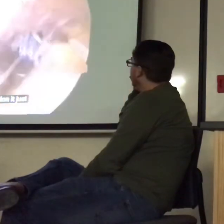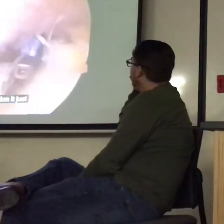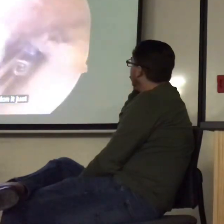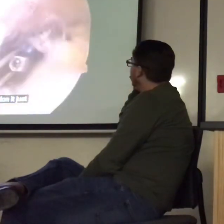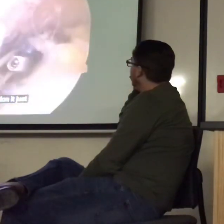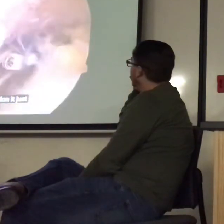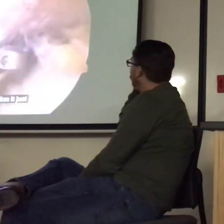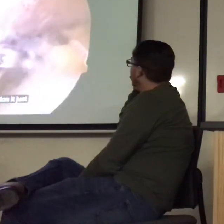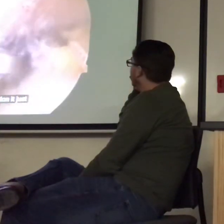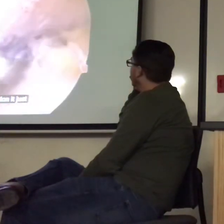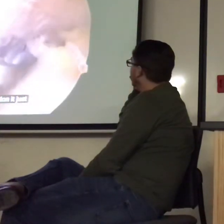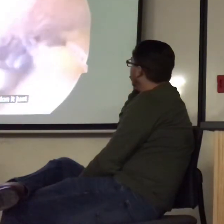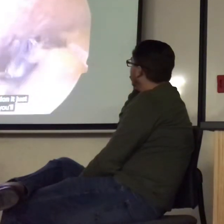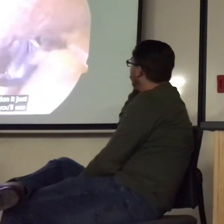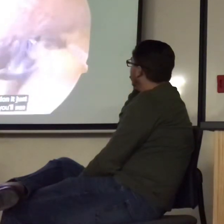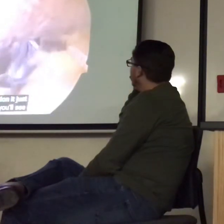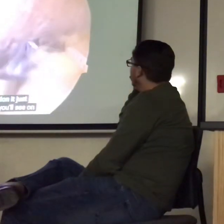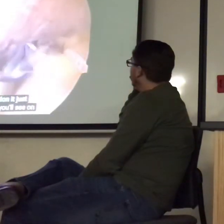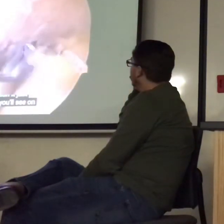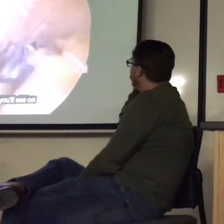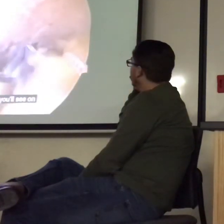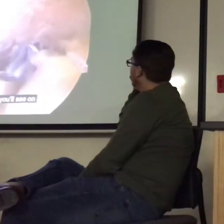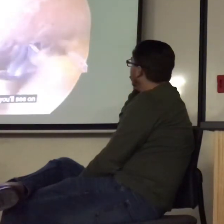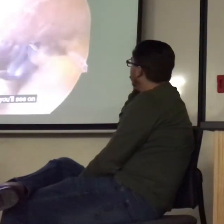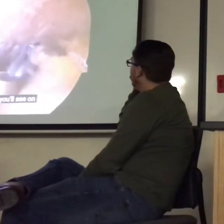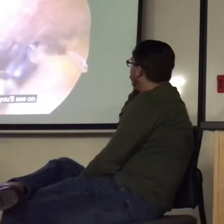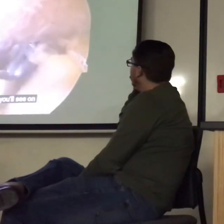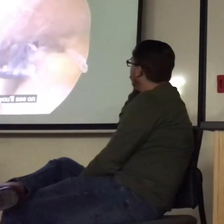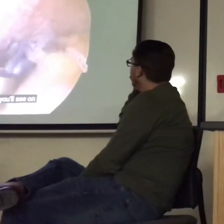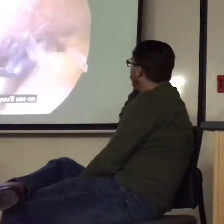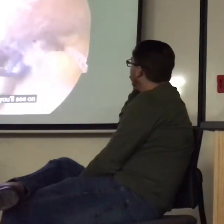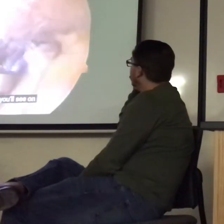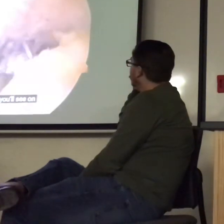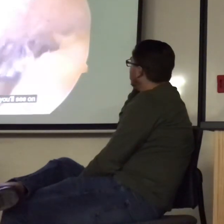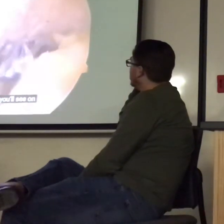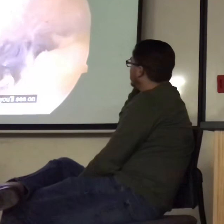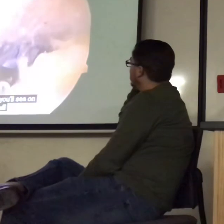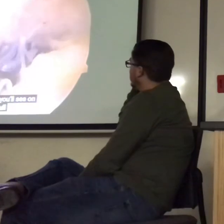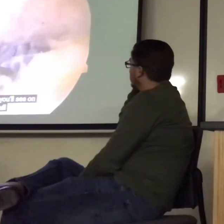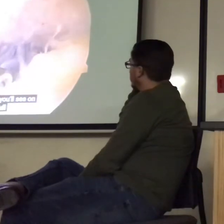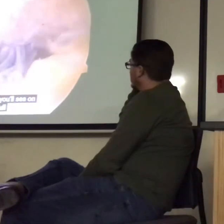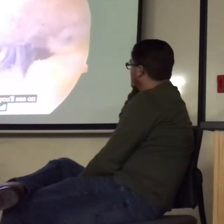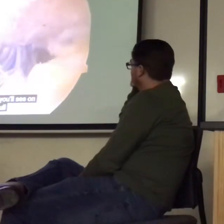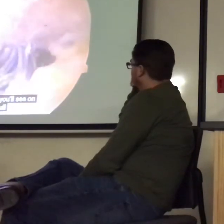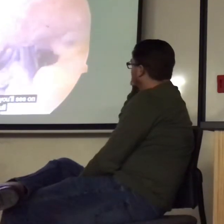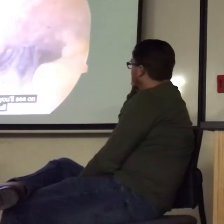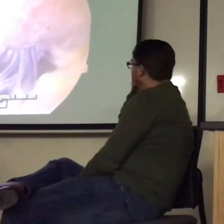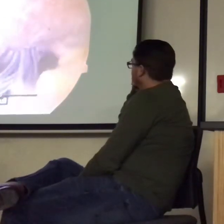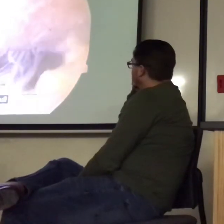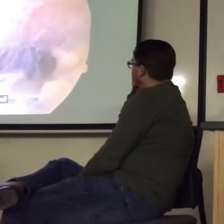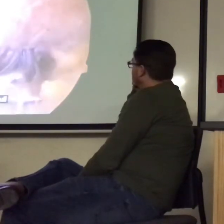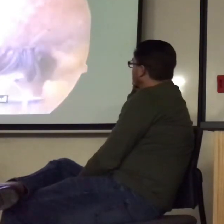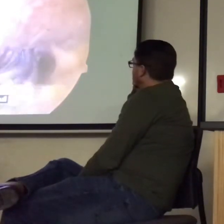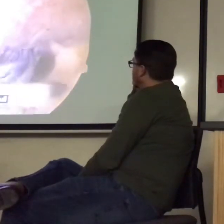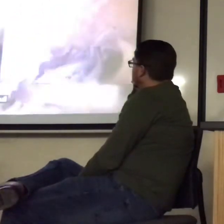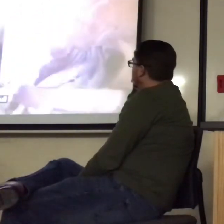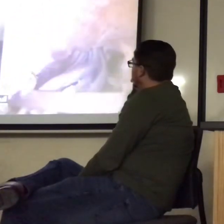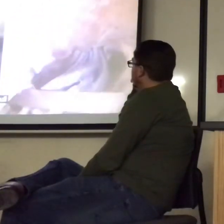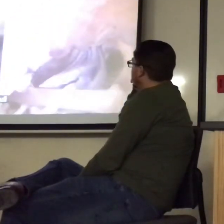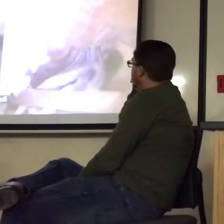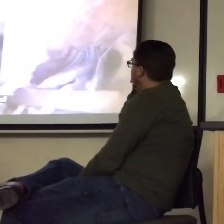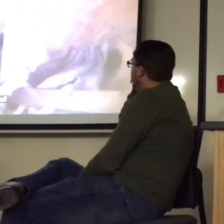it. And then you'll see on the split screen here, as I pull